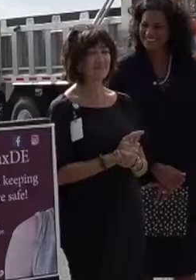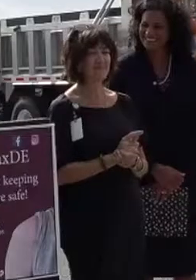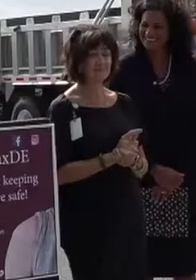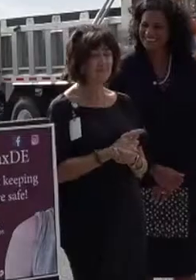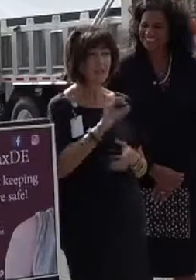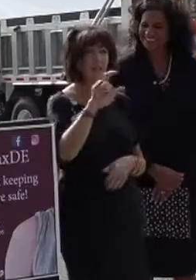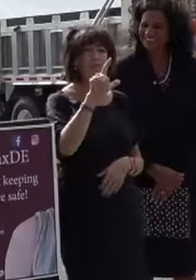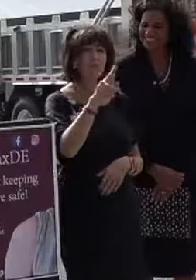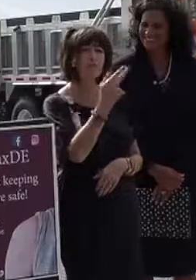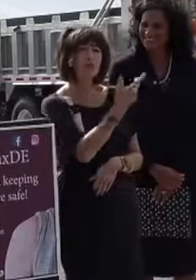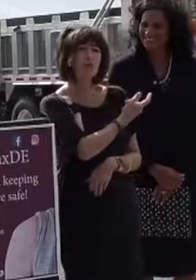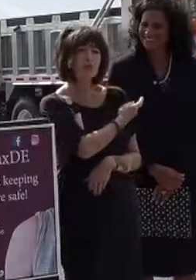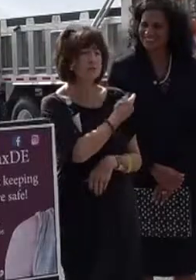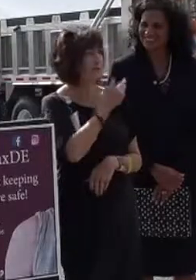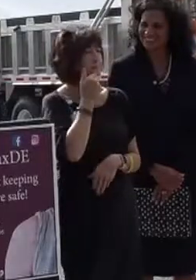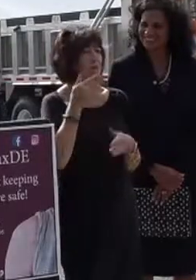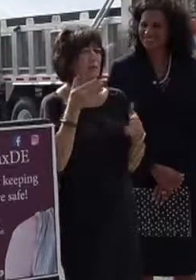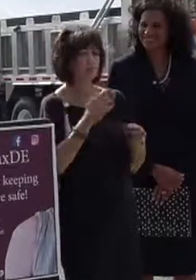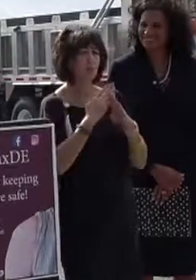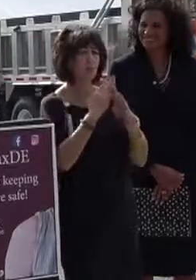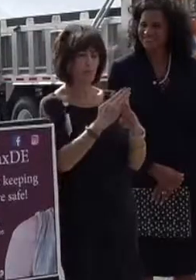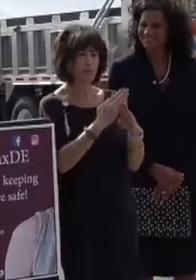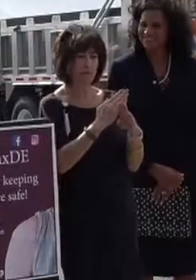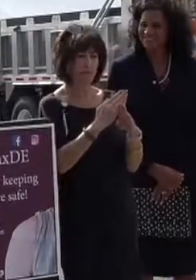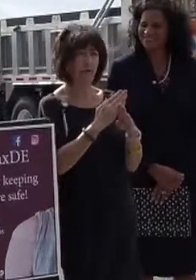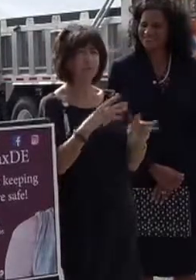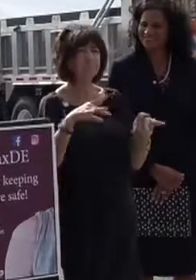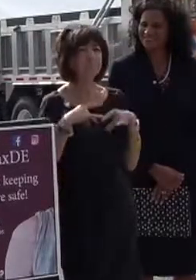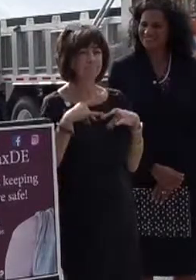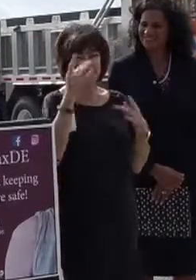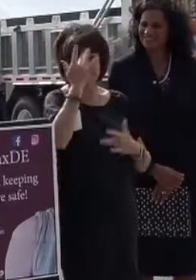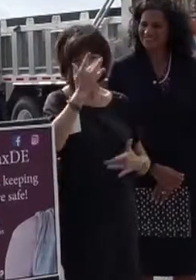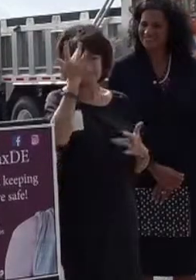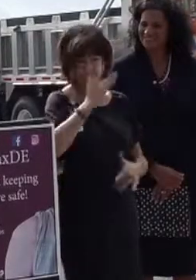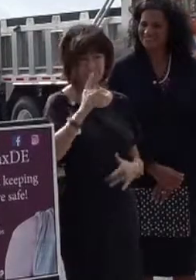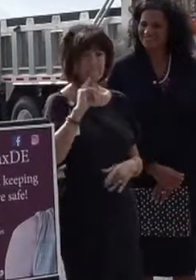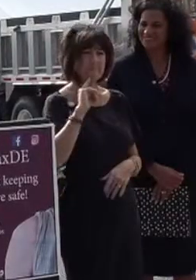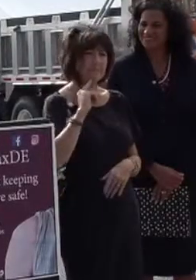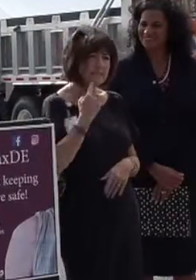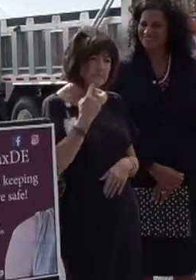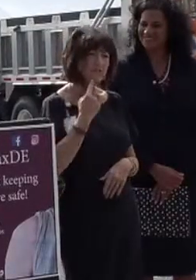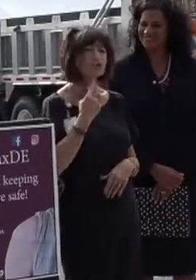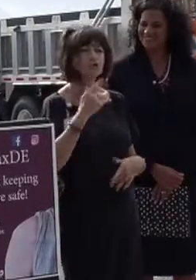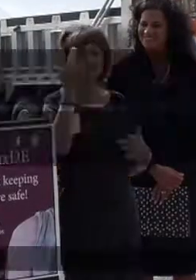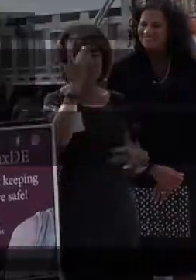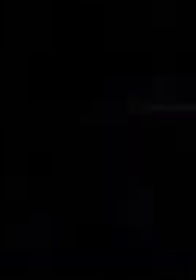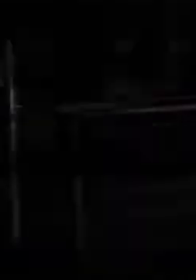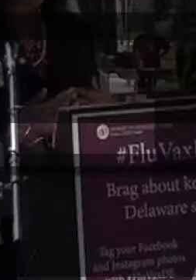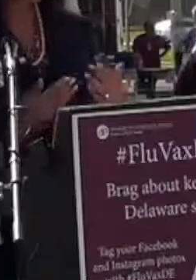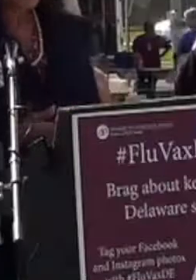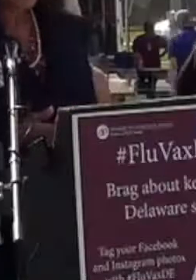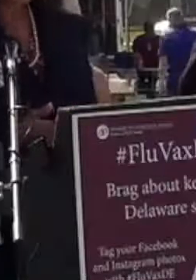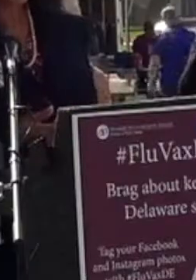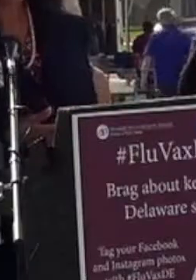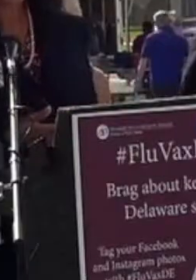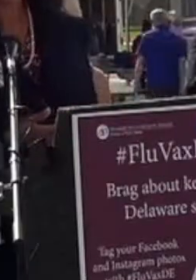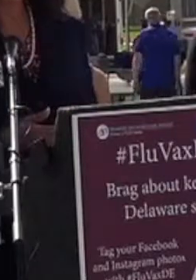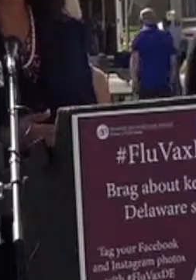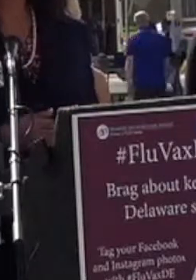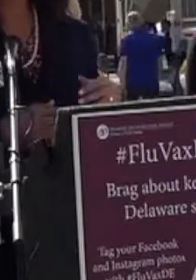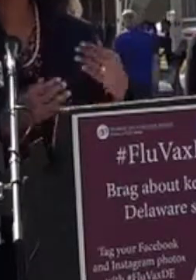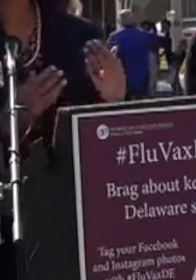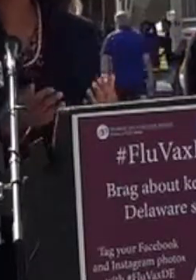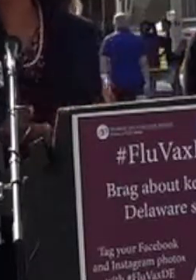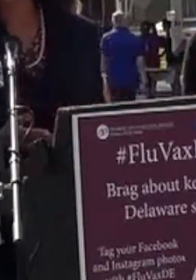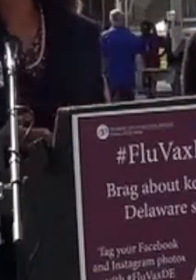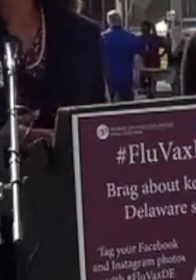The flu vaccine is the best way to prevent flu illness and serious flu complications. But getting the flu vaccine